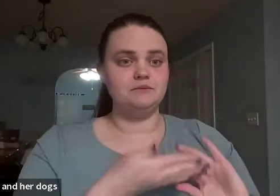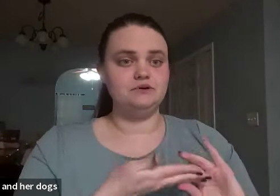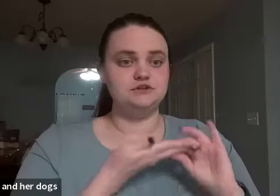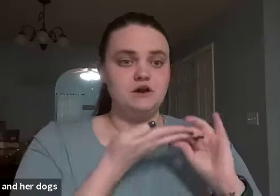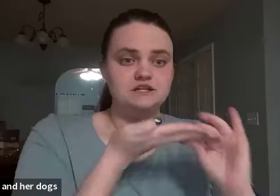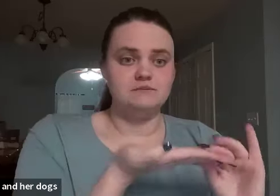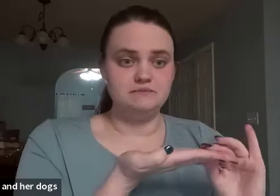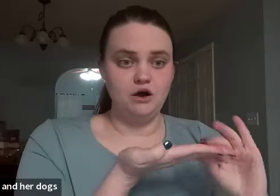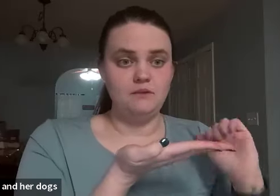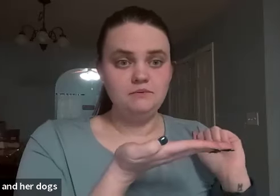going to put your non-dominant palm up